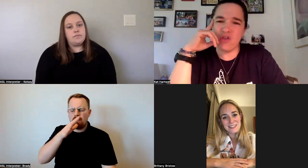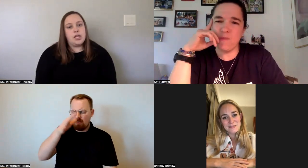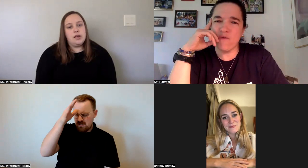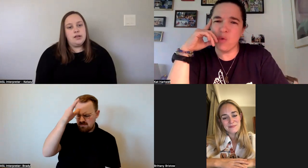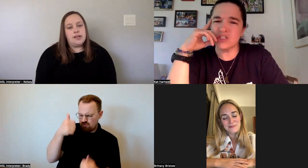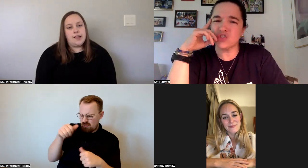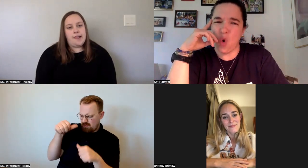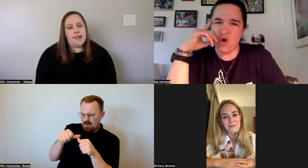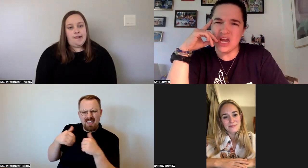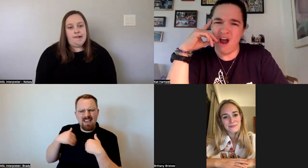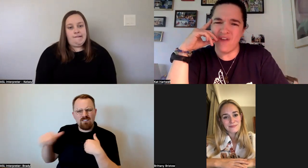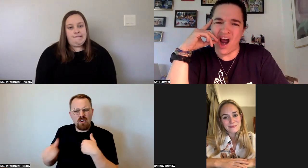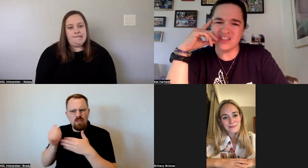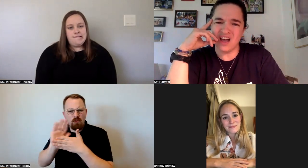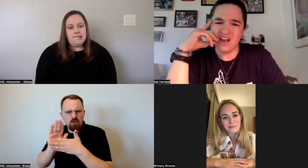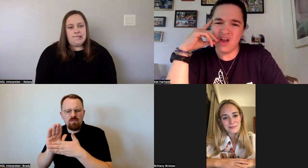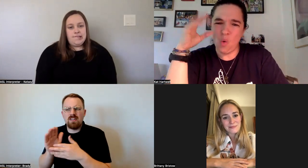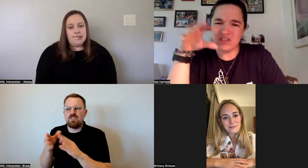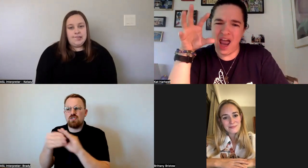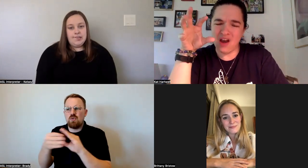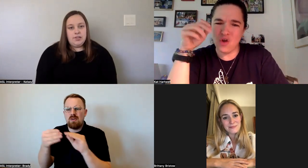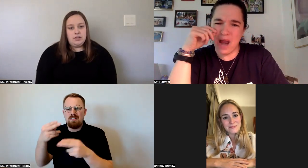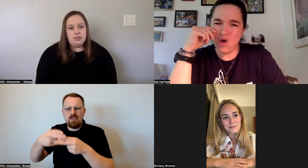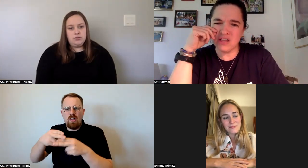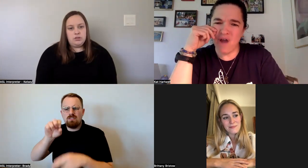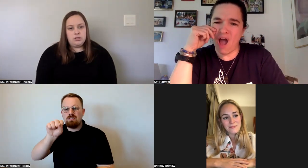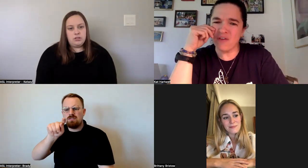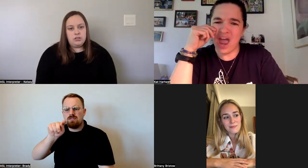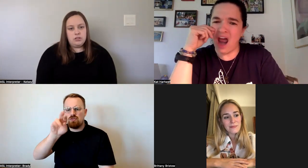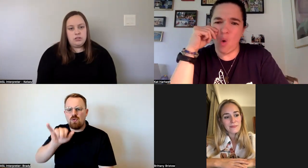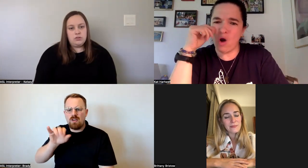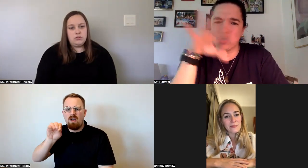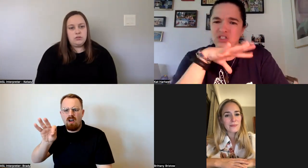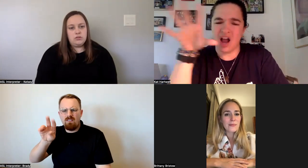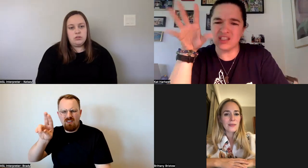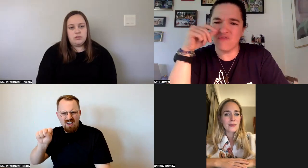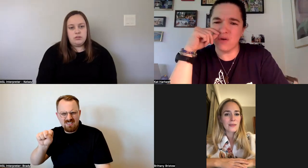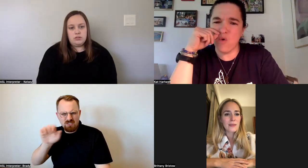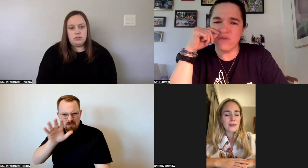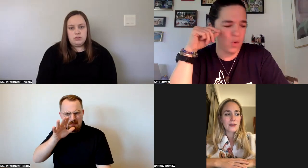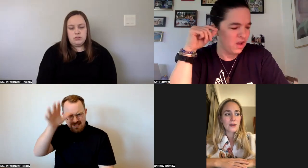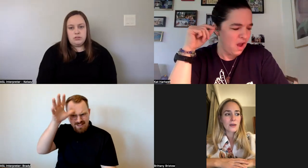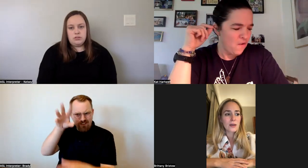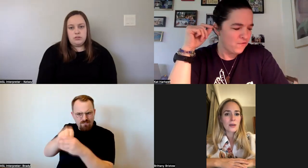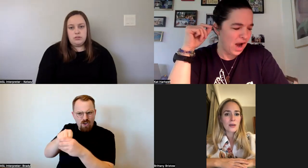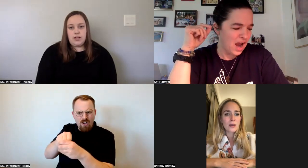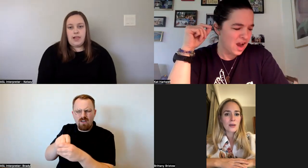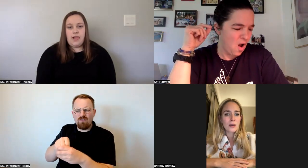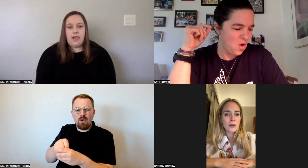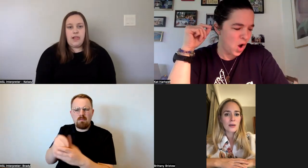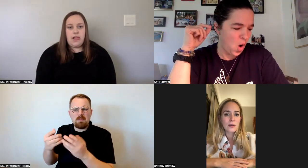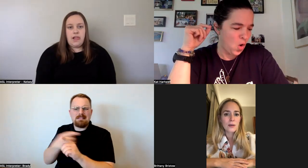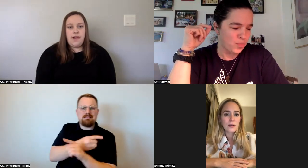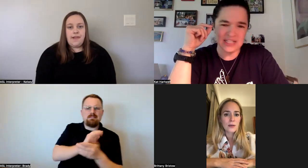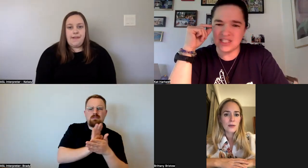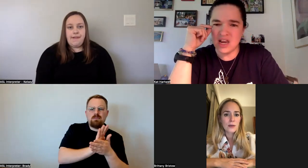like another movie with a story about, was that your parents involved in that, or was it like a different movie with